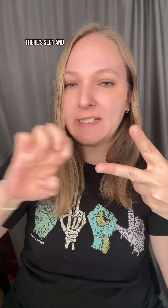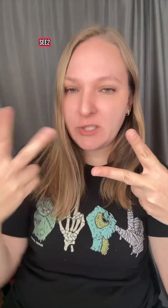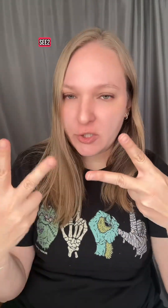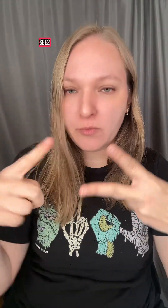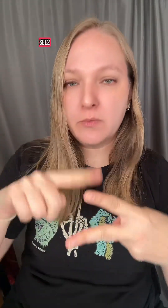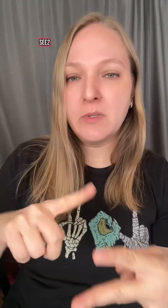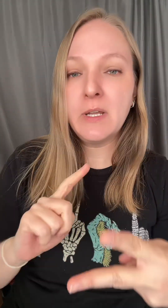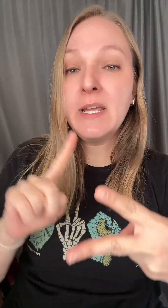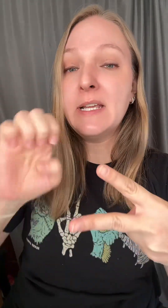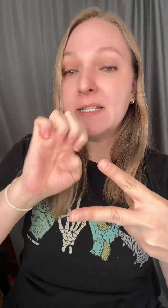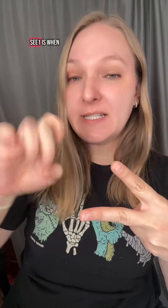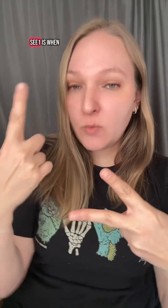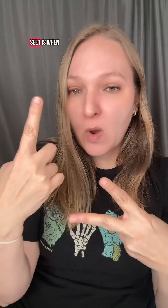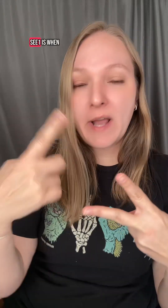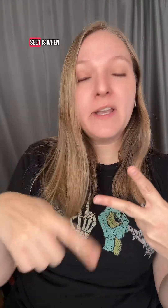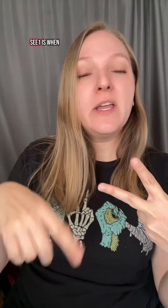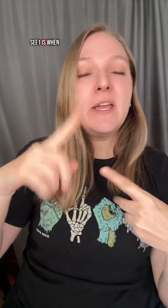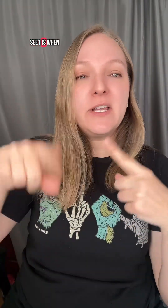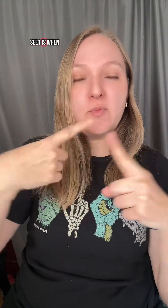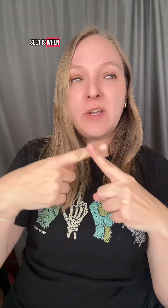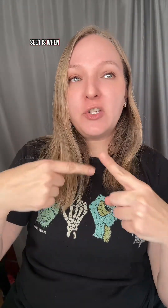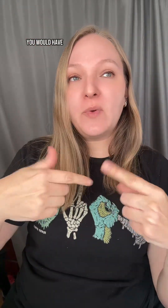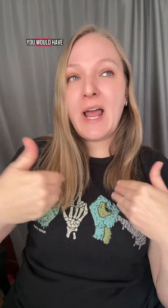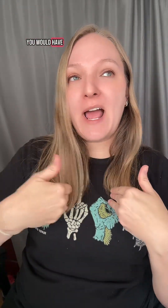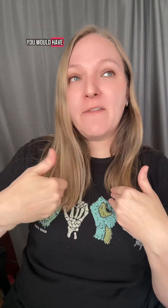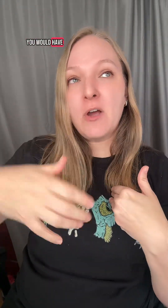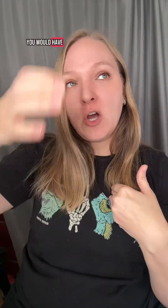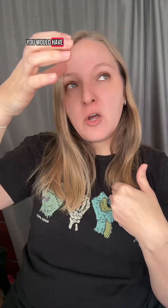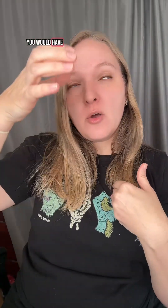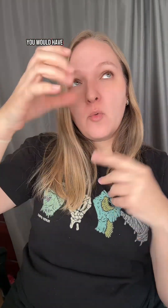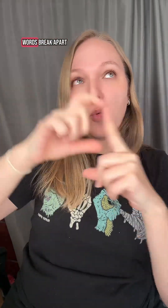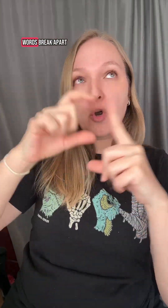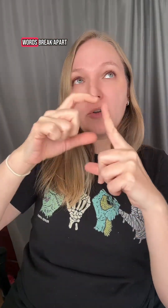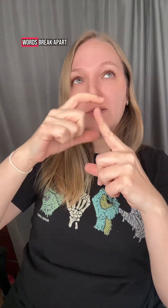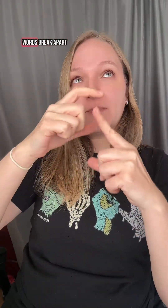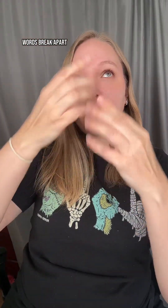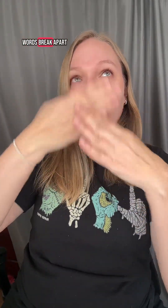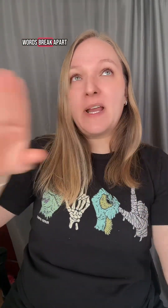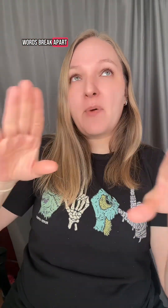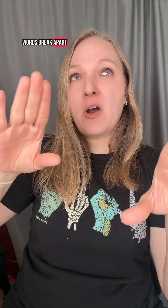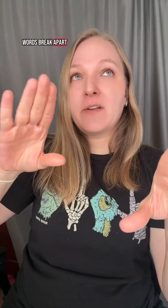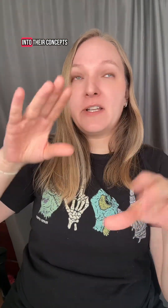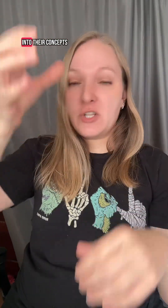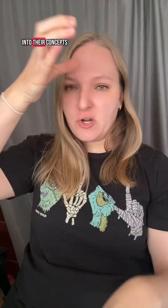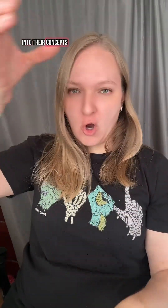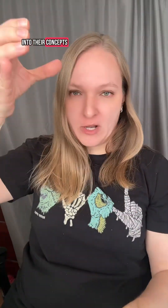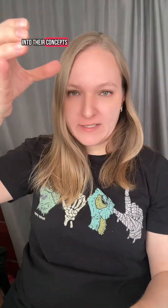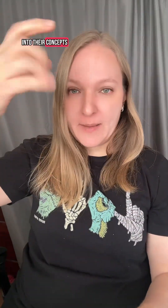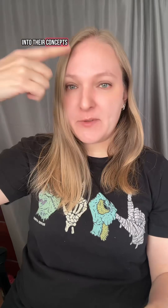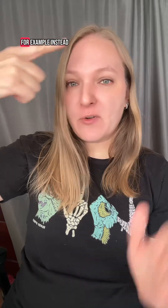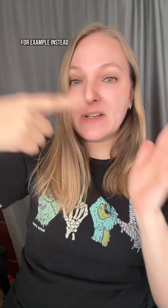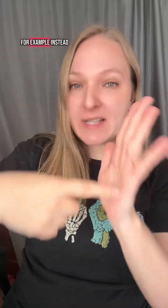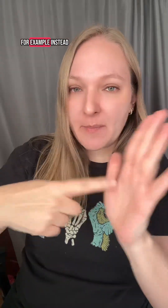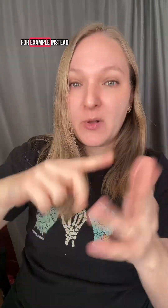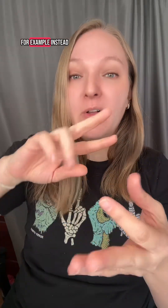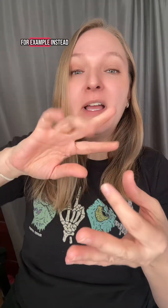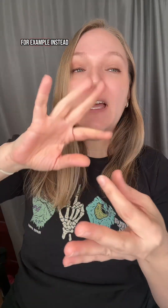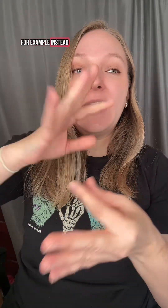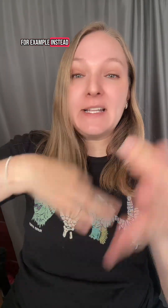C2. C1 is when you would have words break apart into their concepts. For example, instead